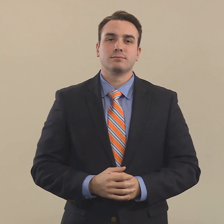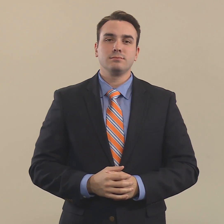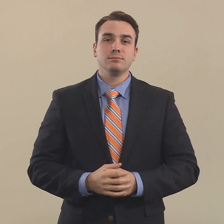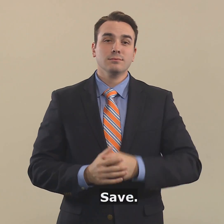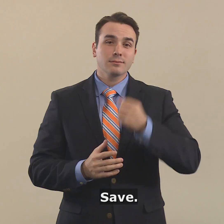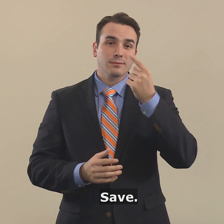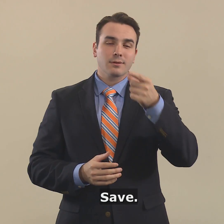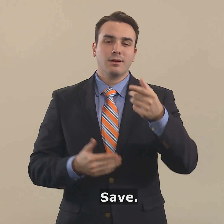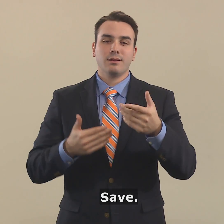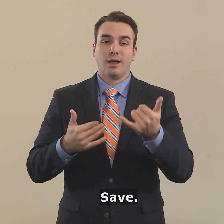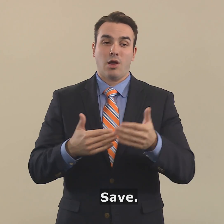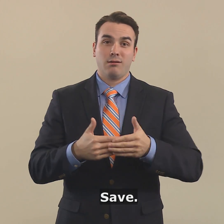Save.